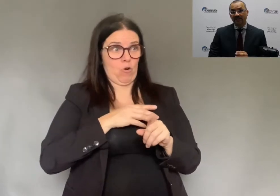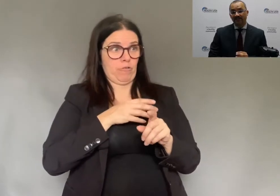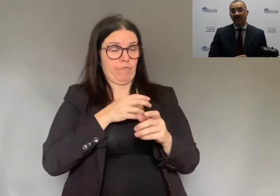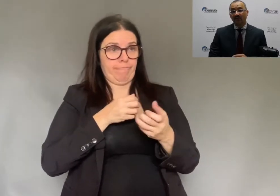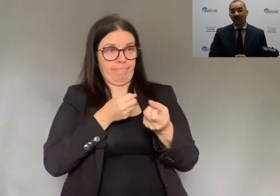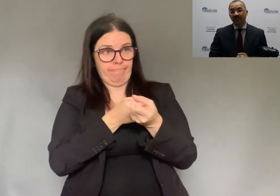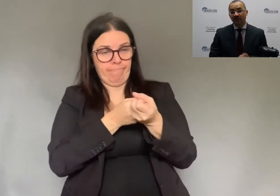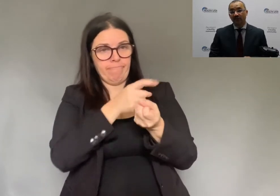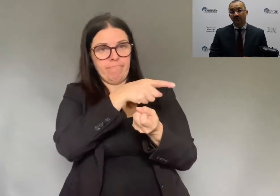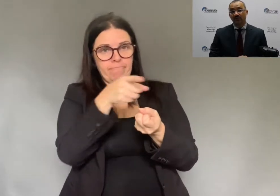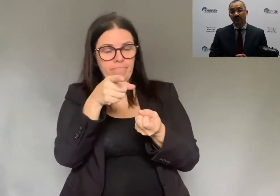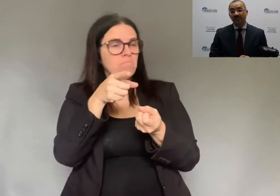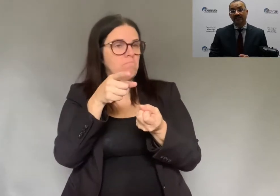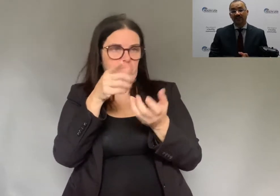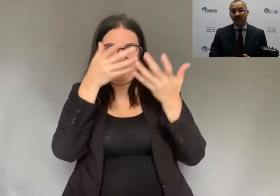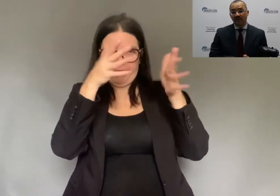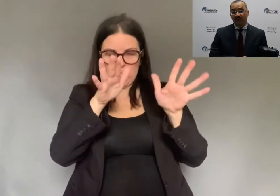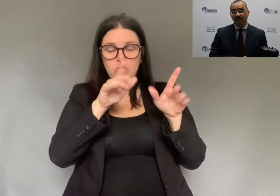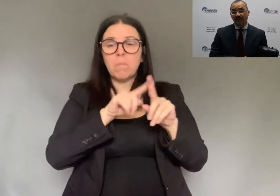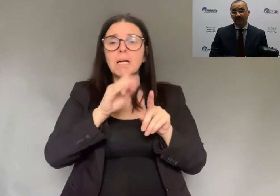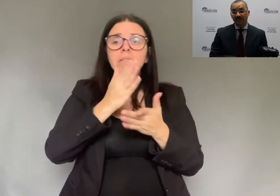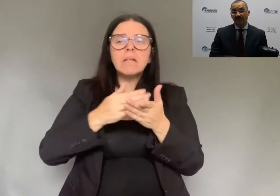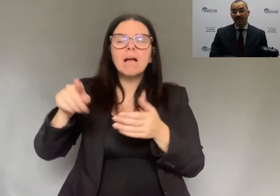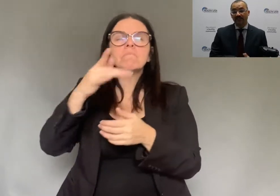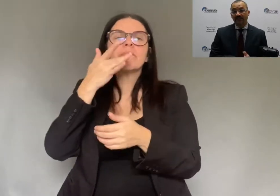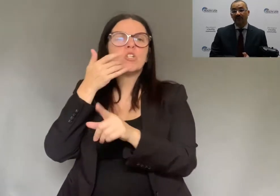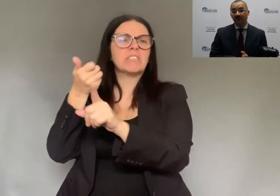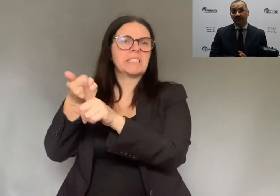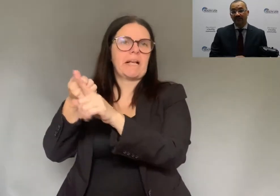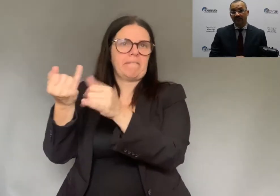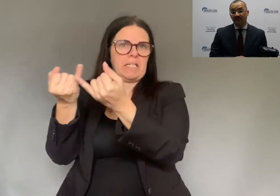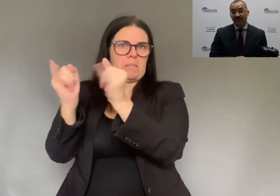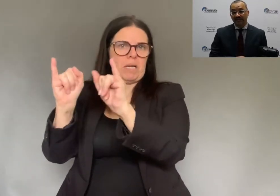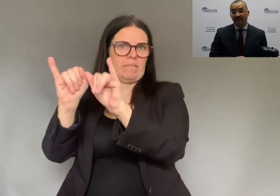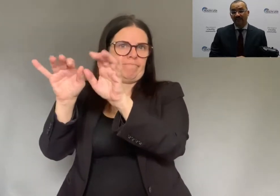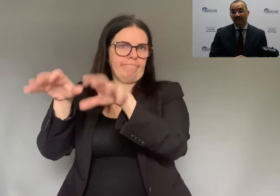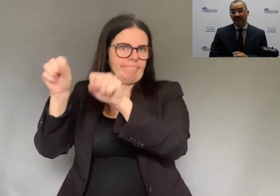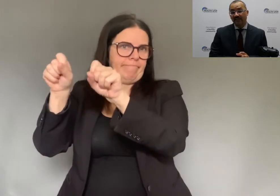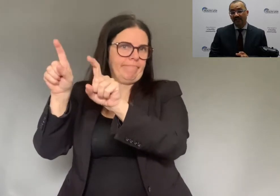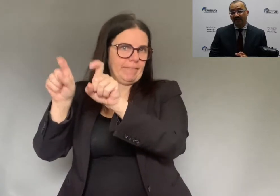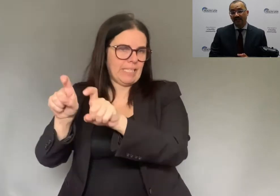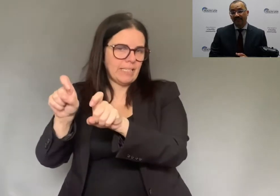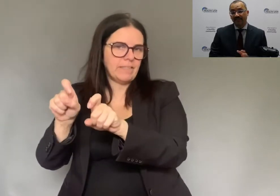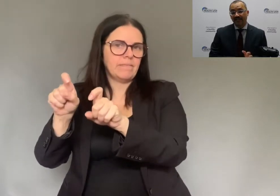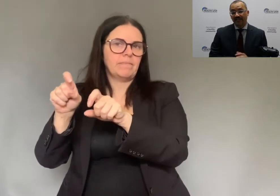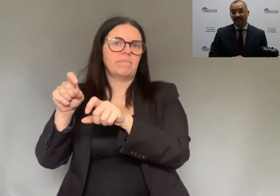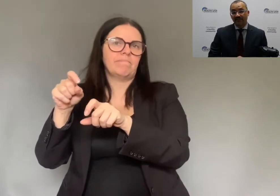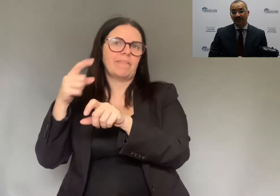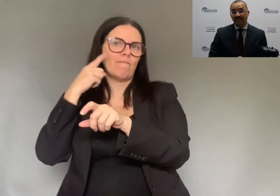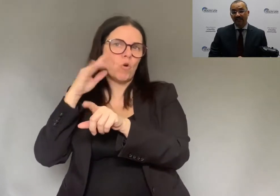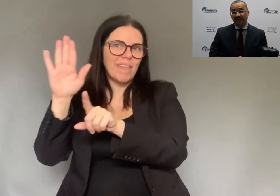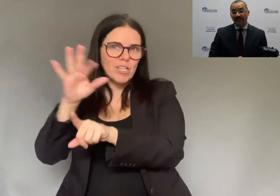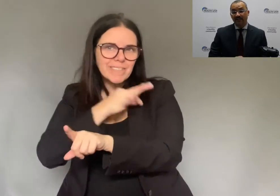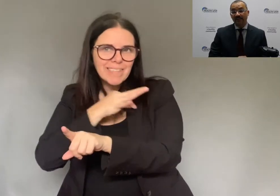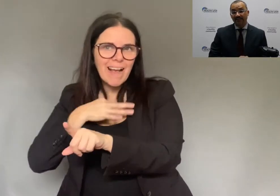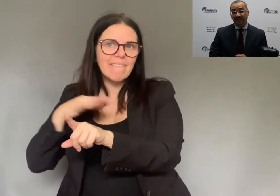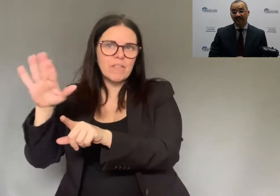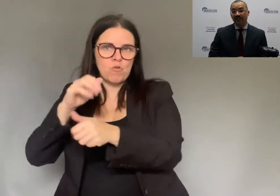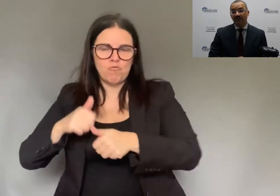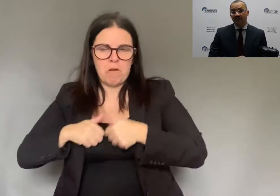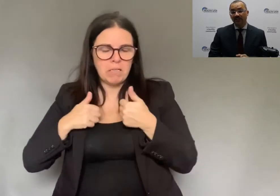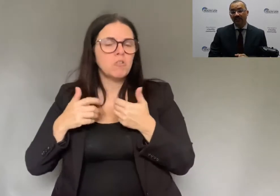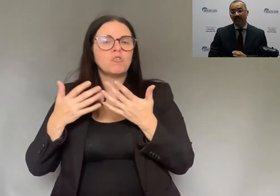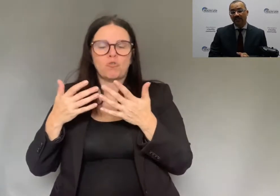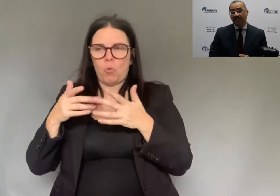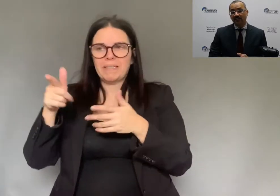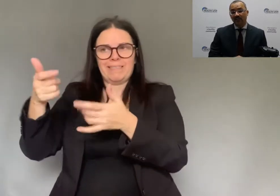are some homes that chose to test their own people and also their own staff. So that is